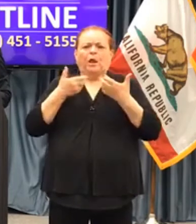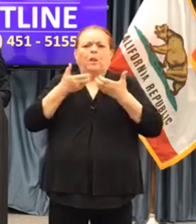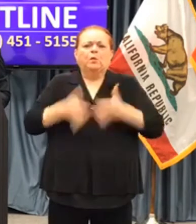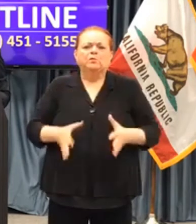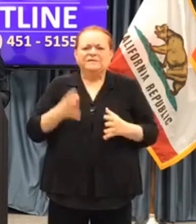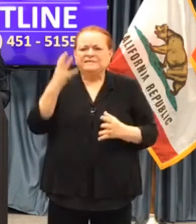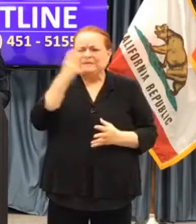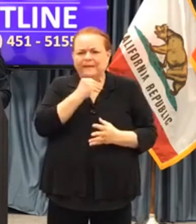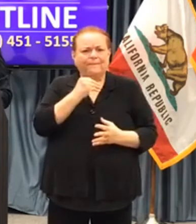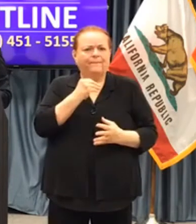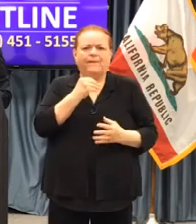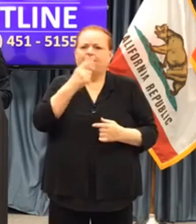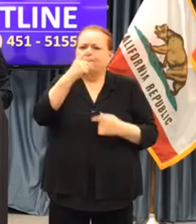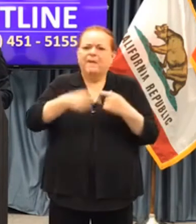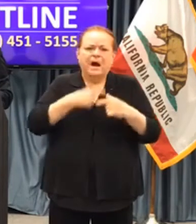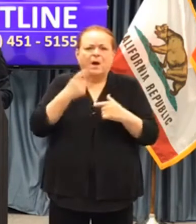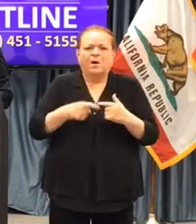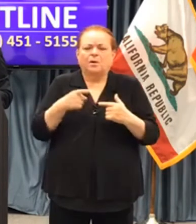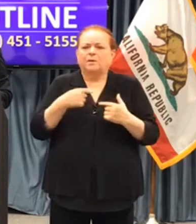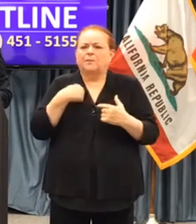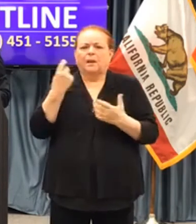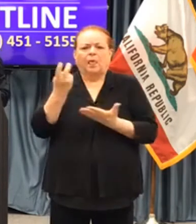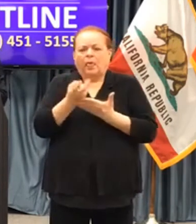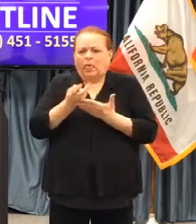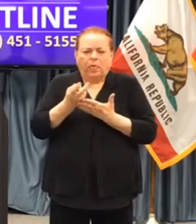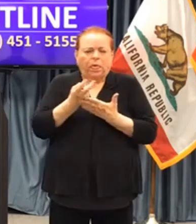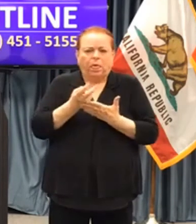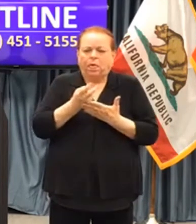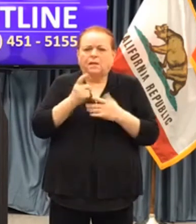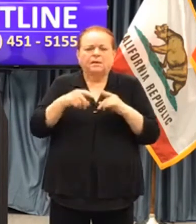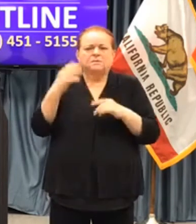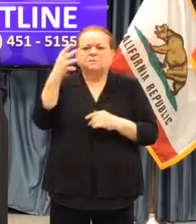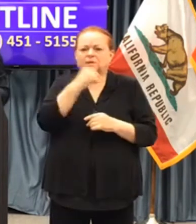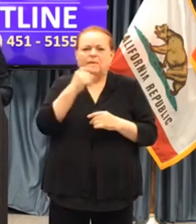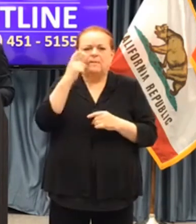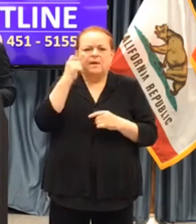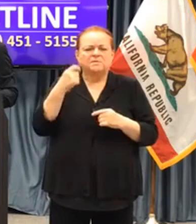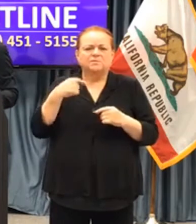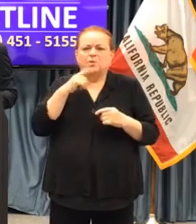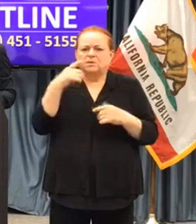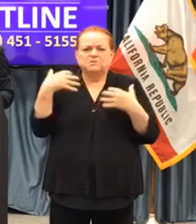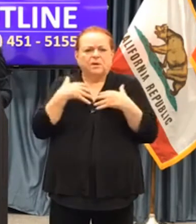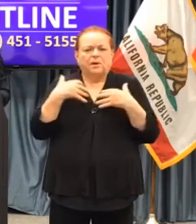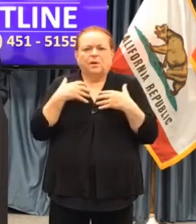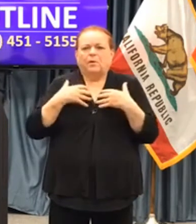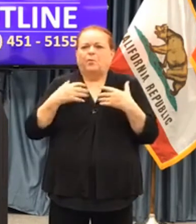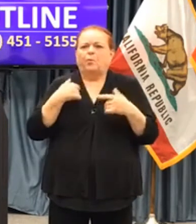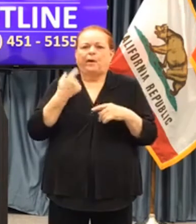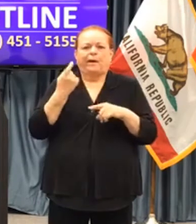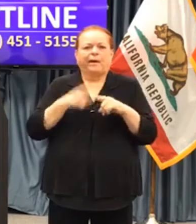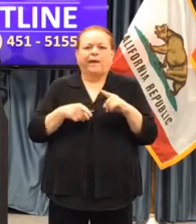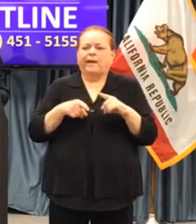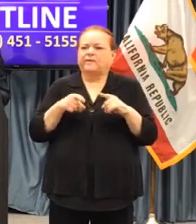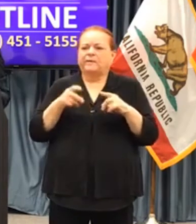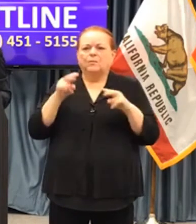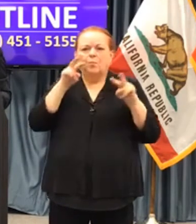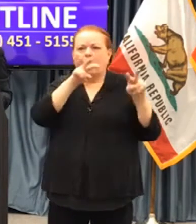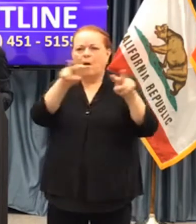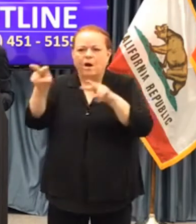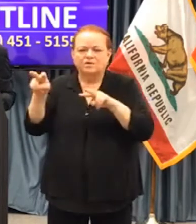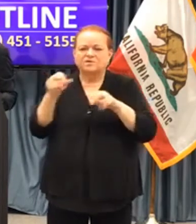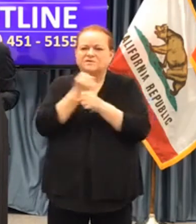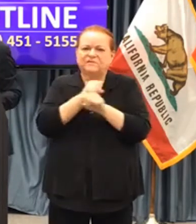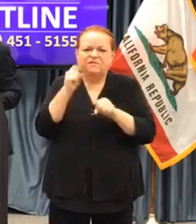that's what really, really concerns me and scares me. I did get an update about our gang reduction